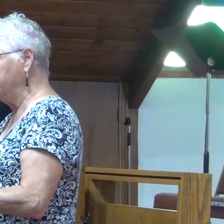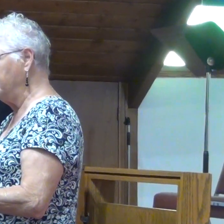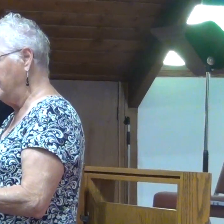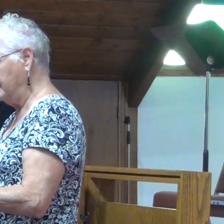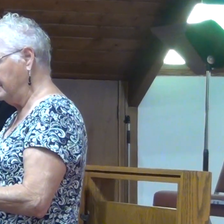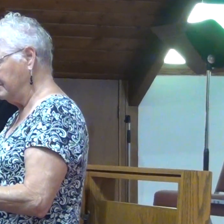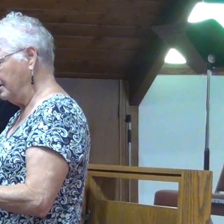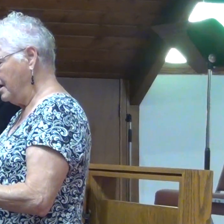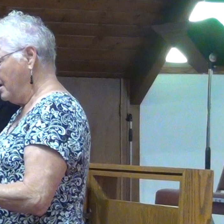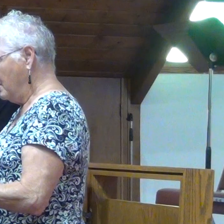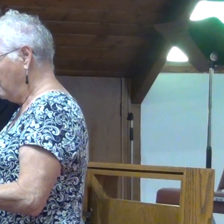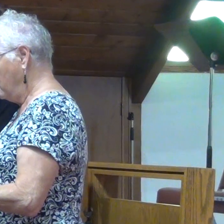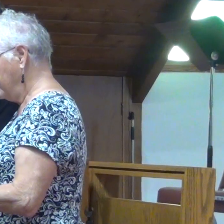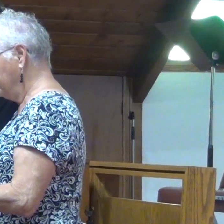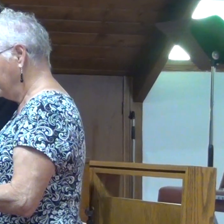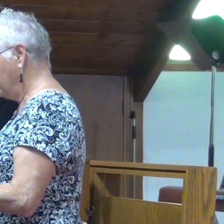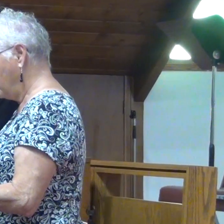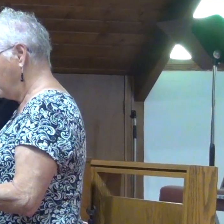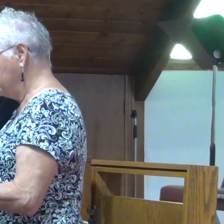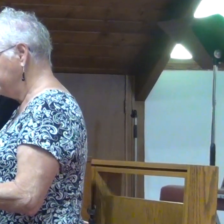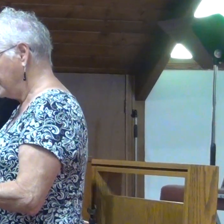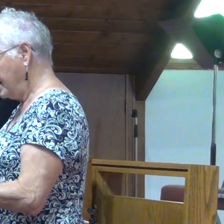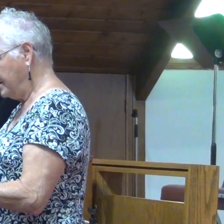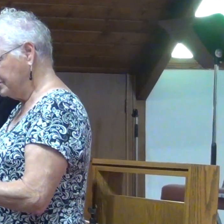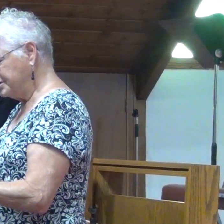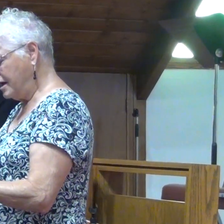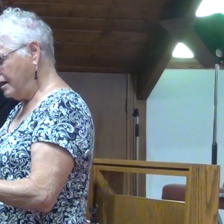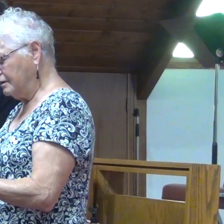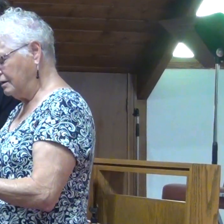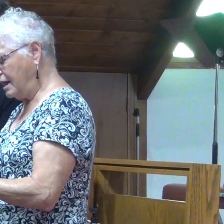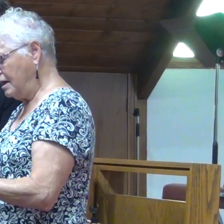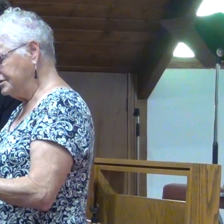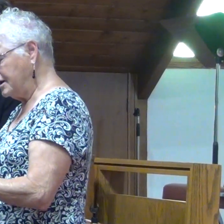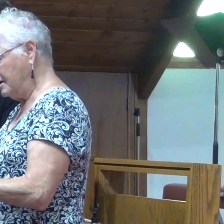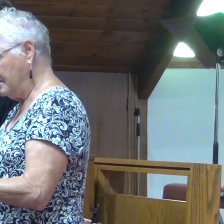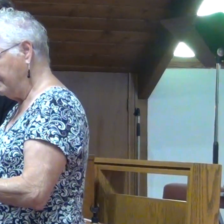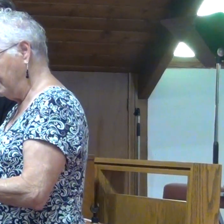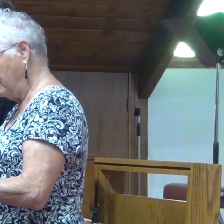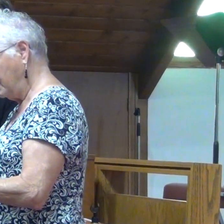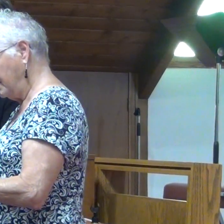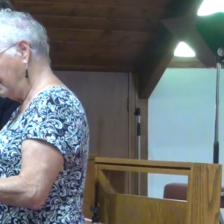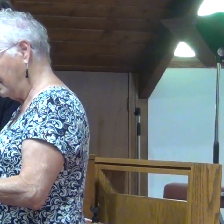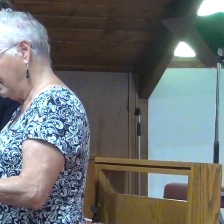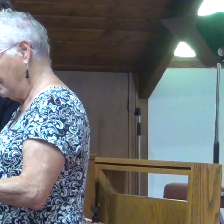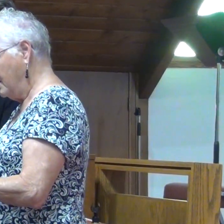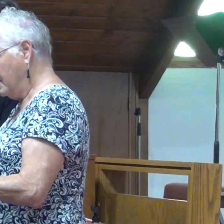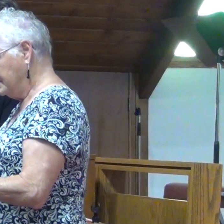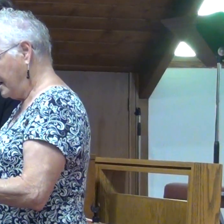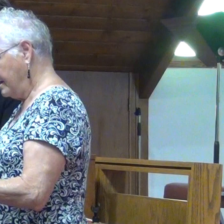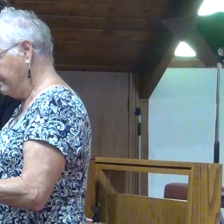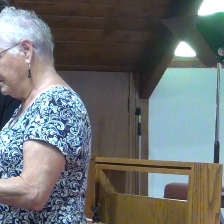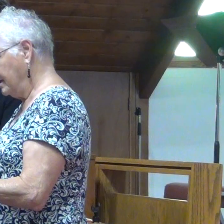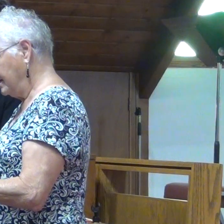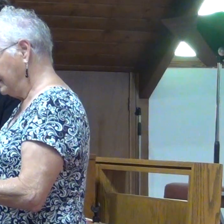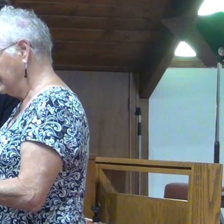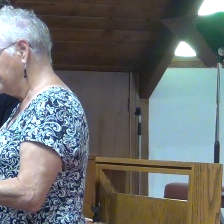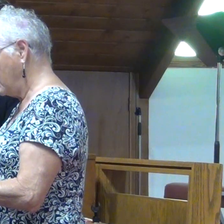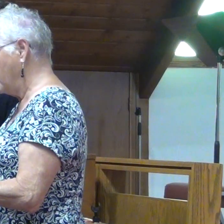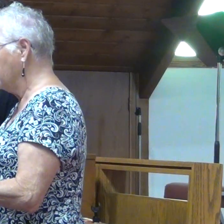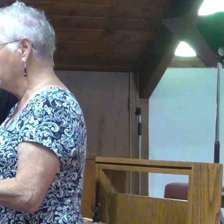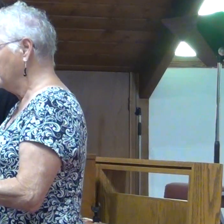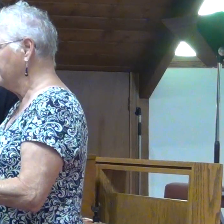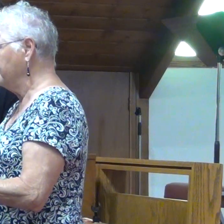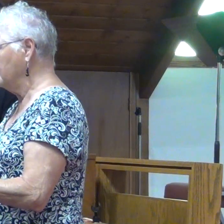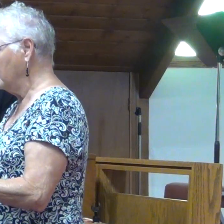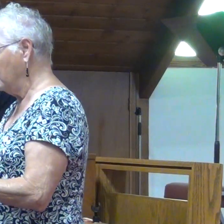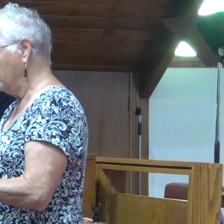to bear, when there are shadows and clouds everywhere, have a little